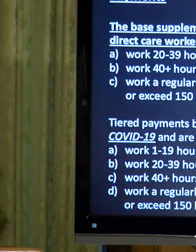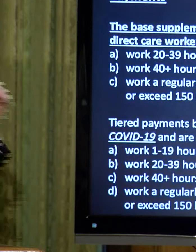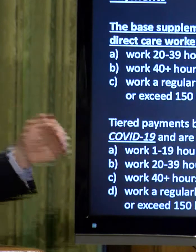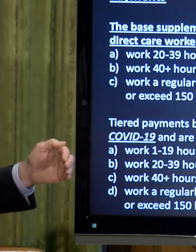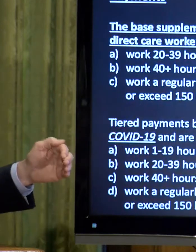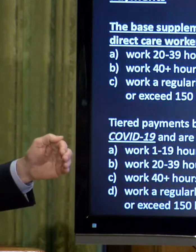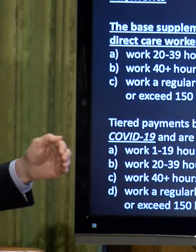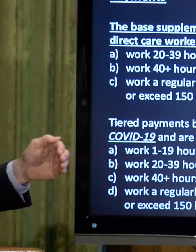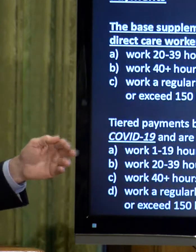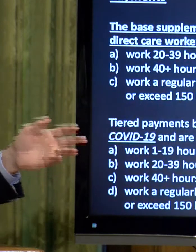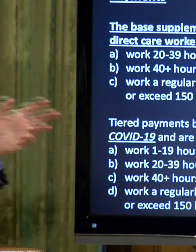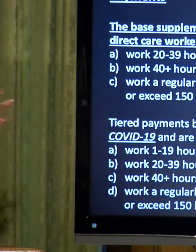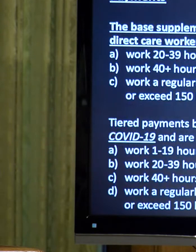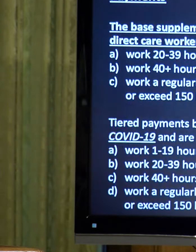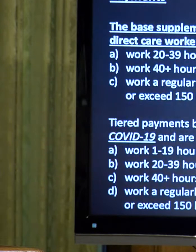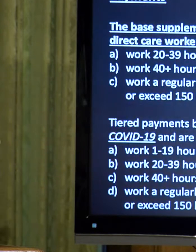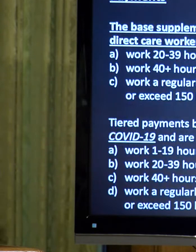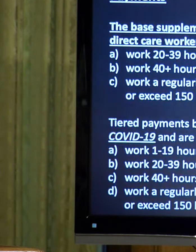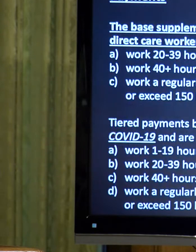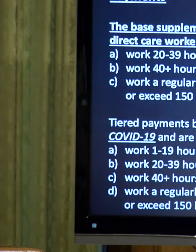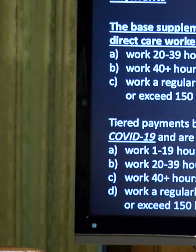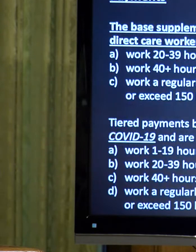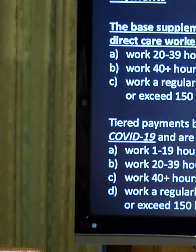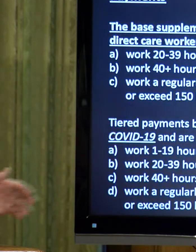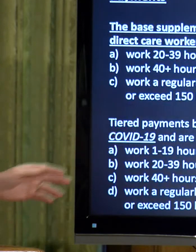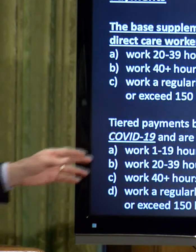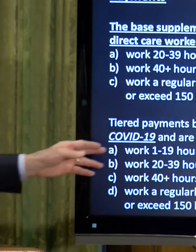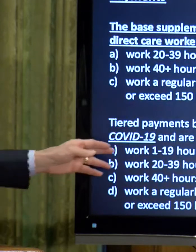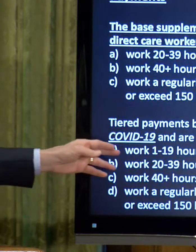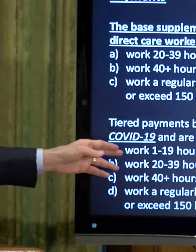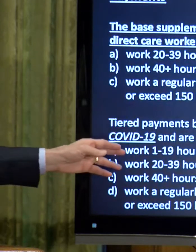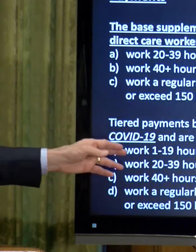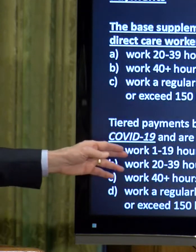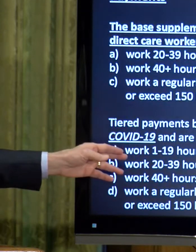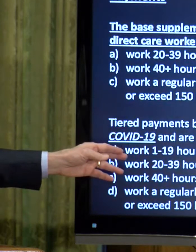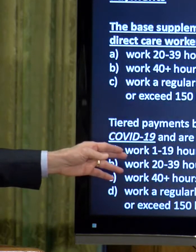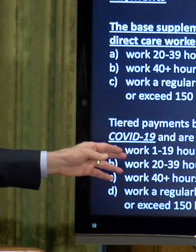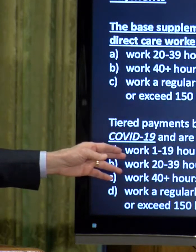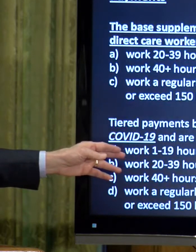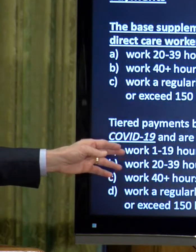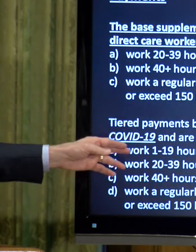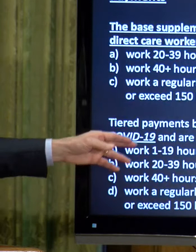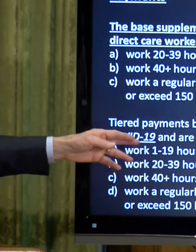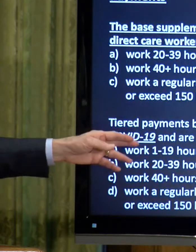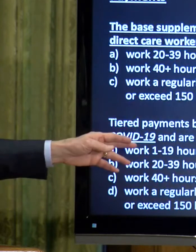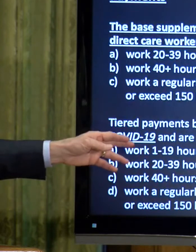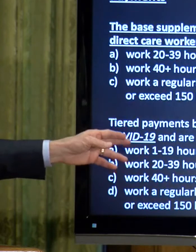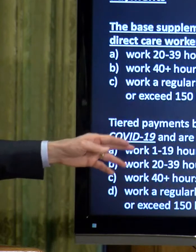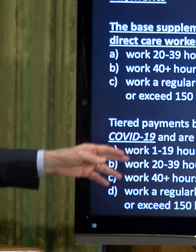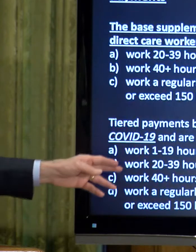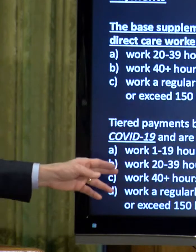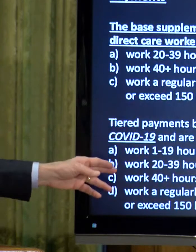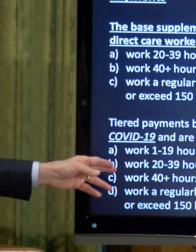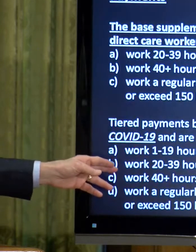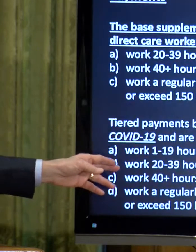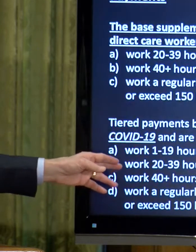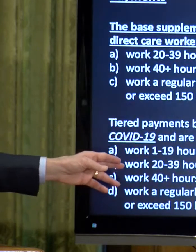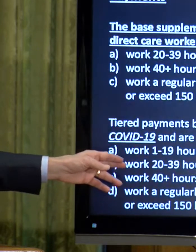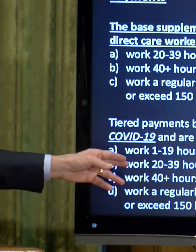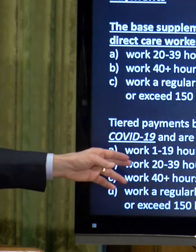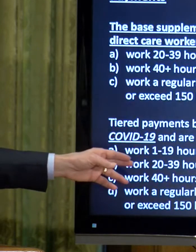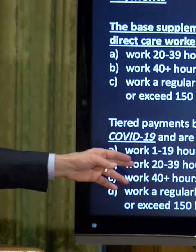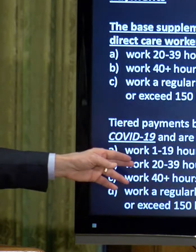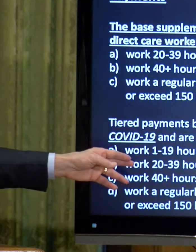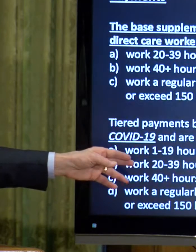know are actually there versus just simply dealing with those that are at risk. And that will be for part-time, $125 a